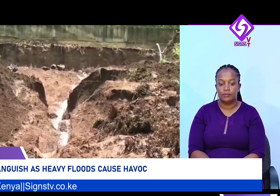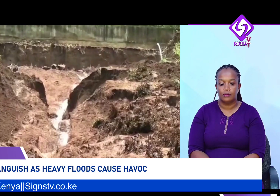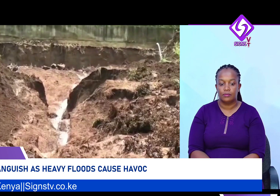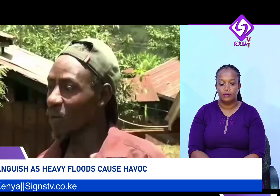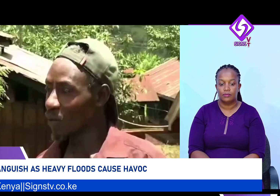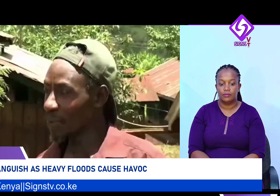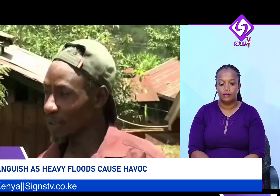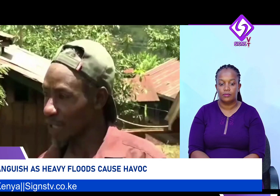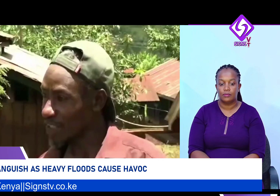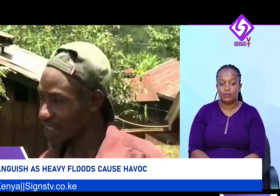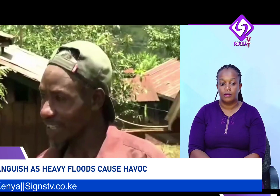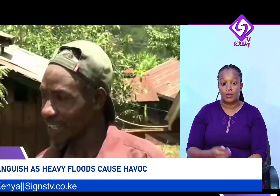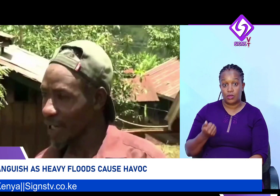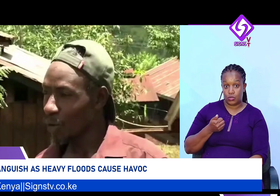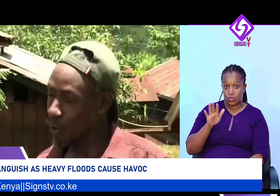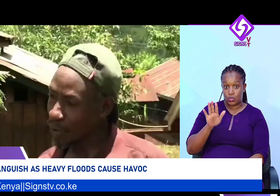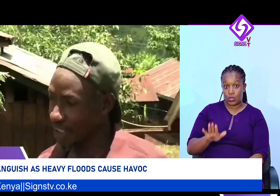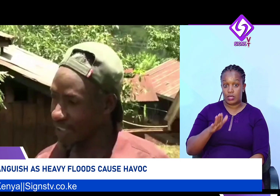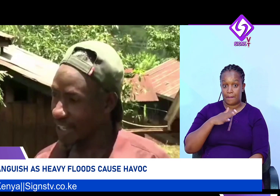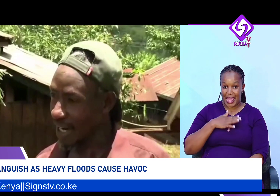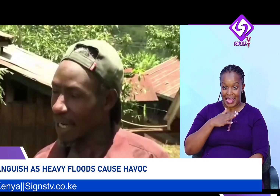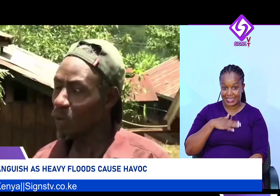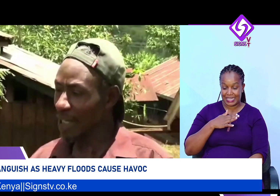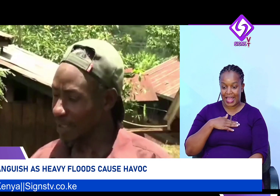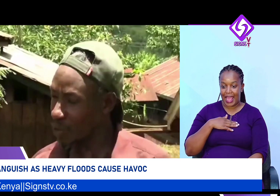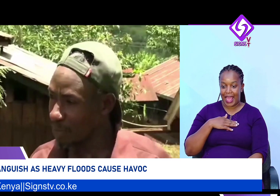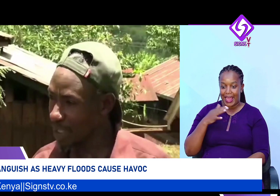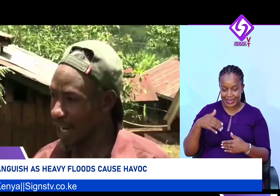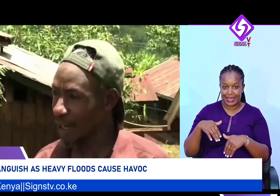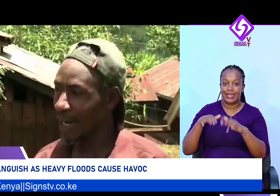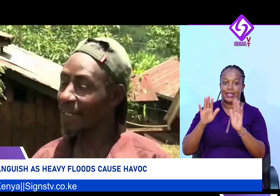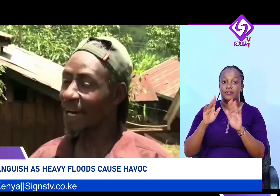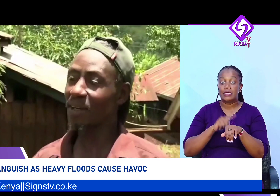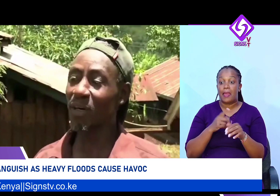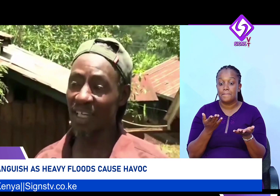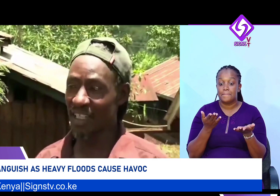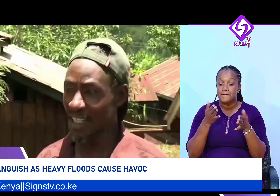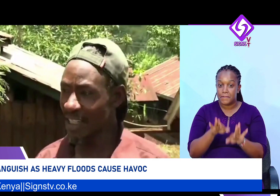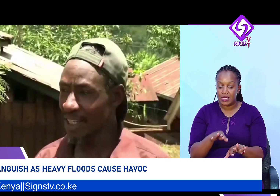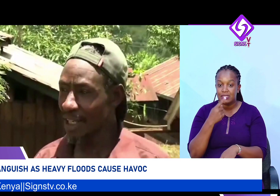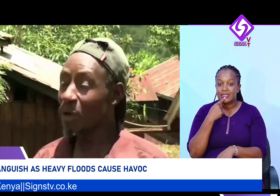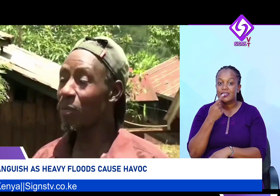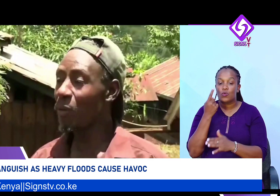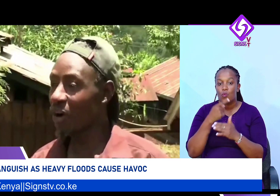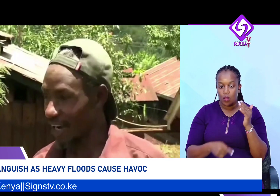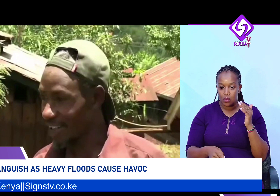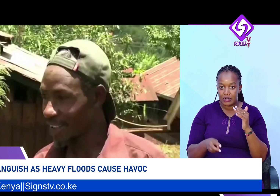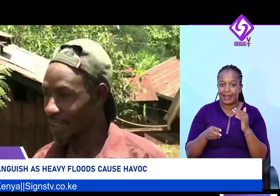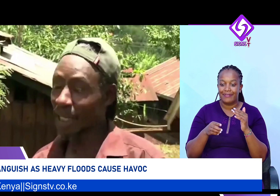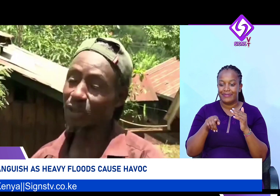Msichana wangu alikuwa ametoka nje, kurudi akakuja akatuambia kanal imefanya nini? Imebomoka. Sasa ni